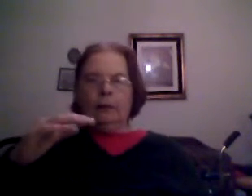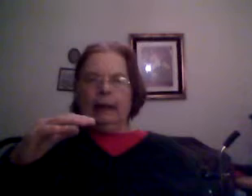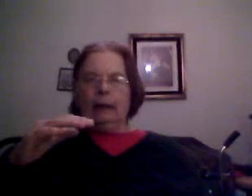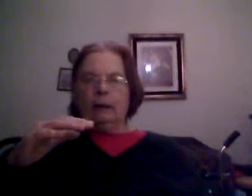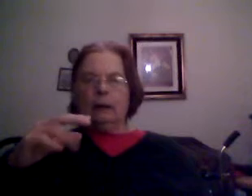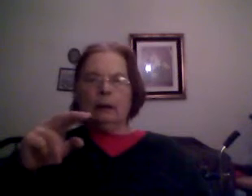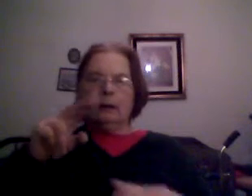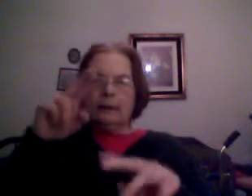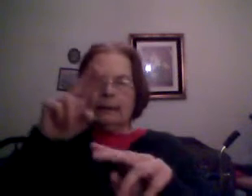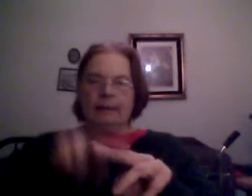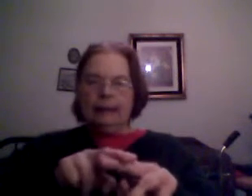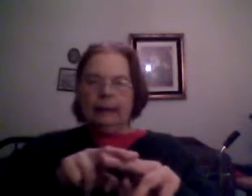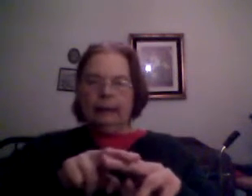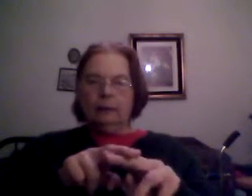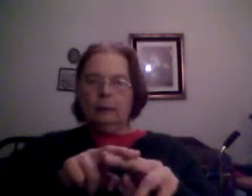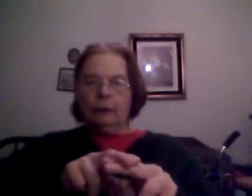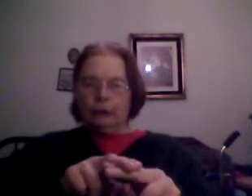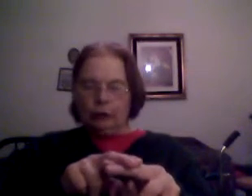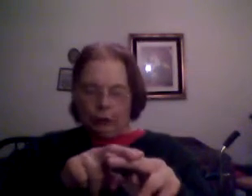From a sitting position,